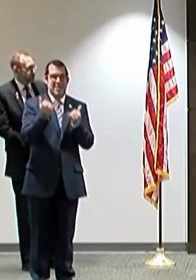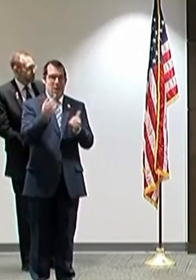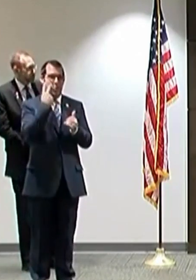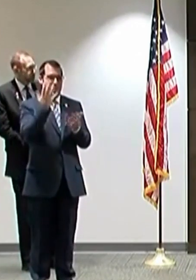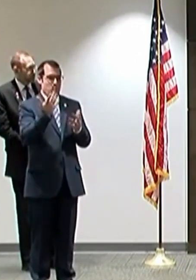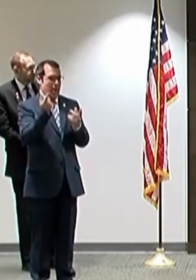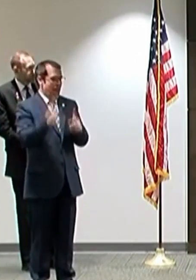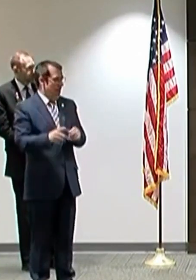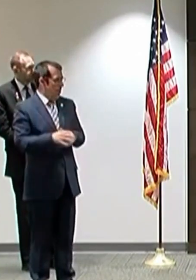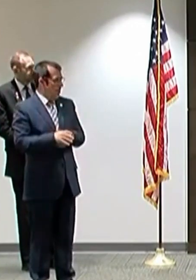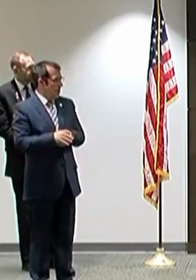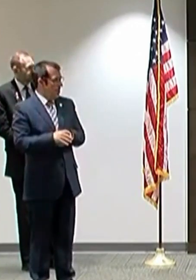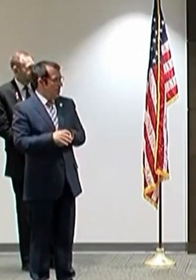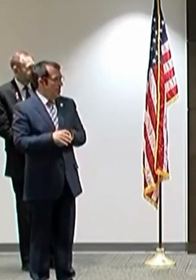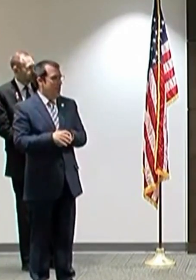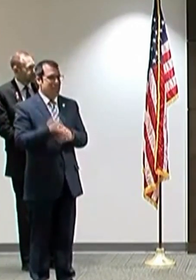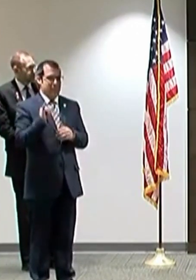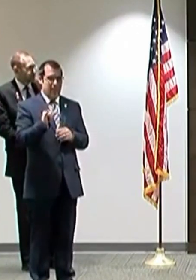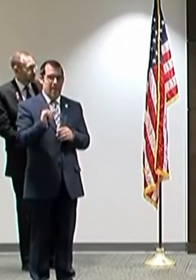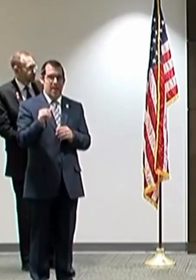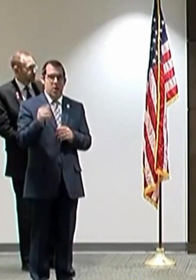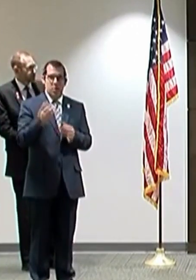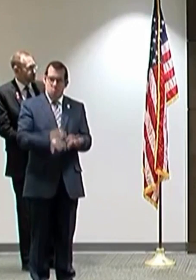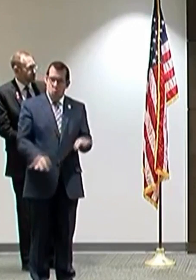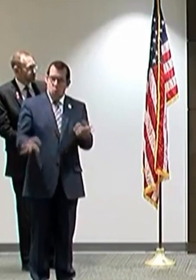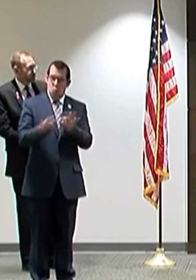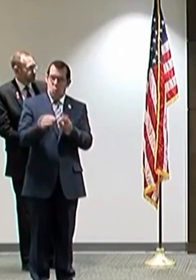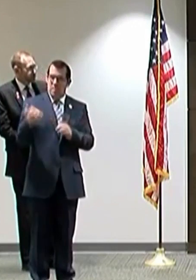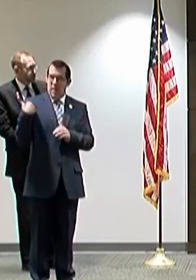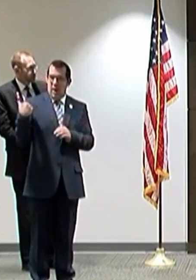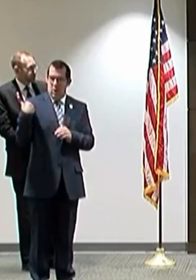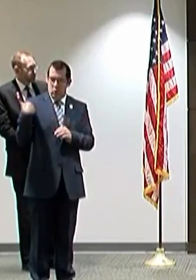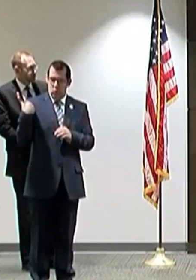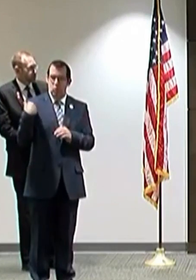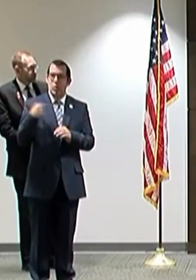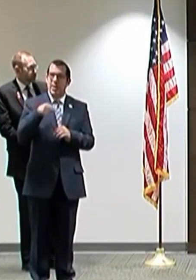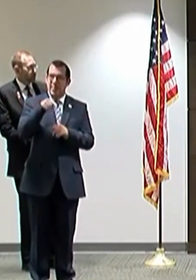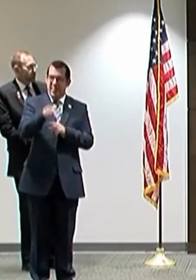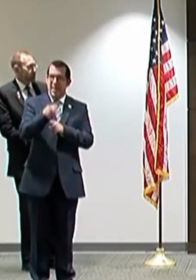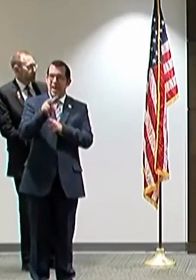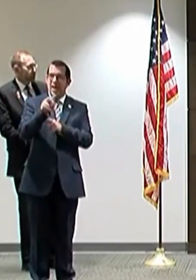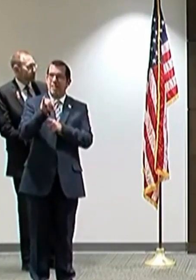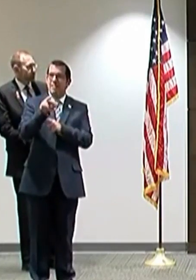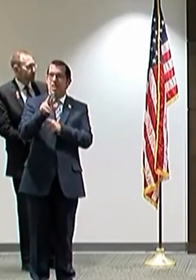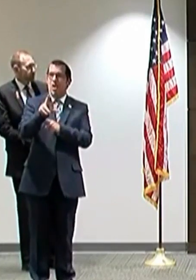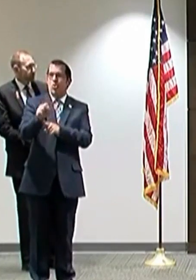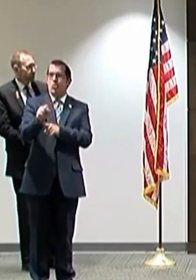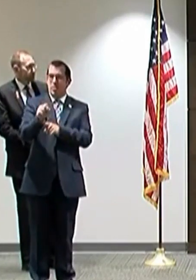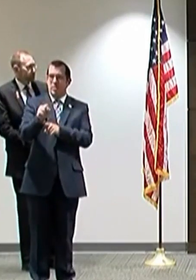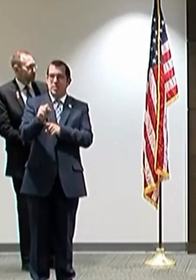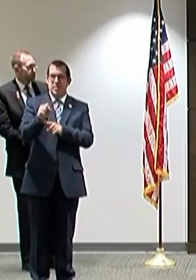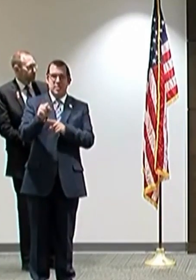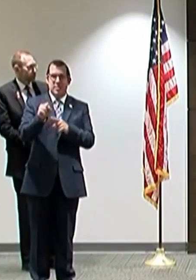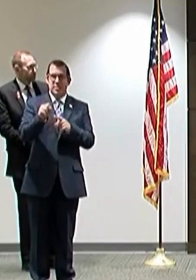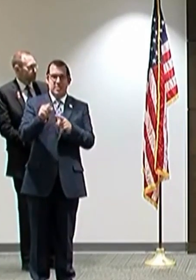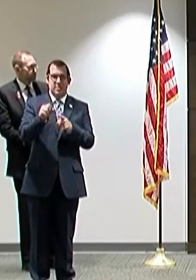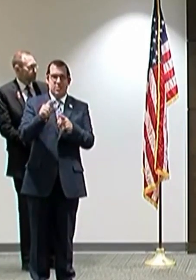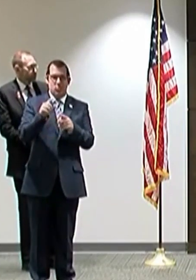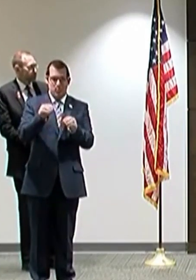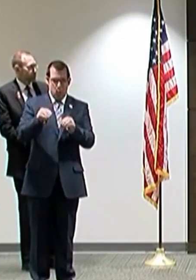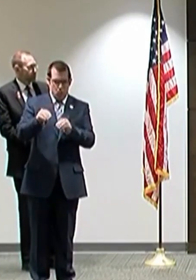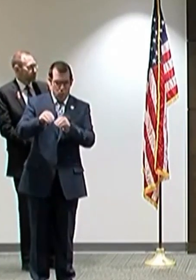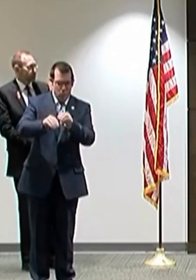happened. And it's simply a reminder that this virus rolls across the